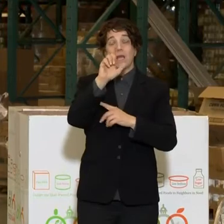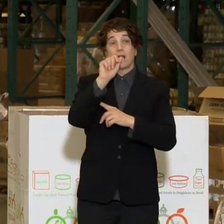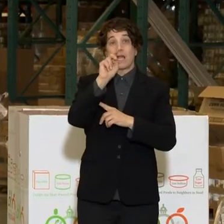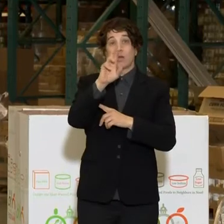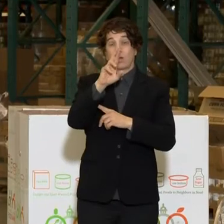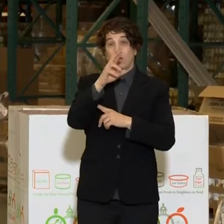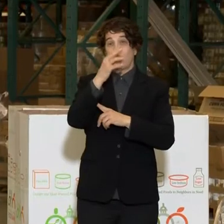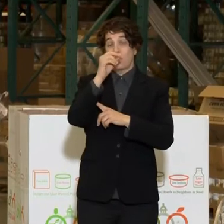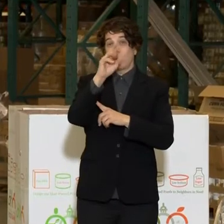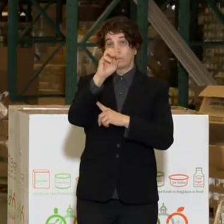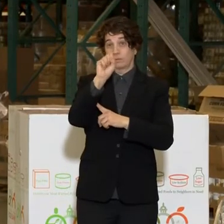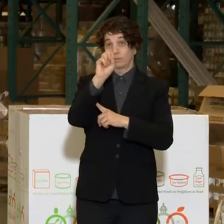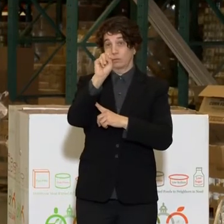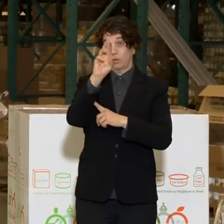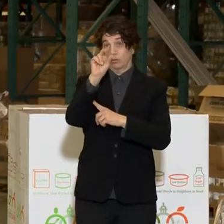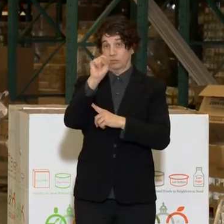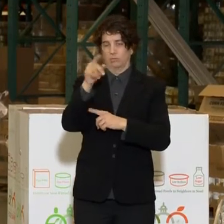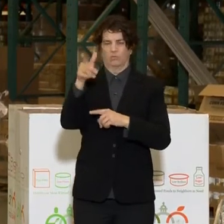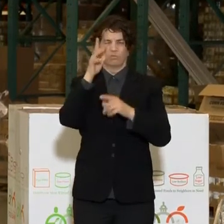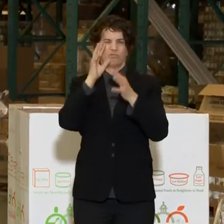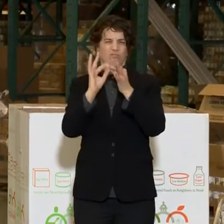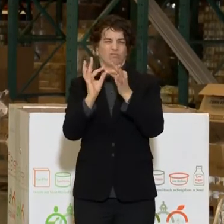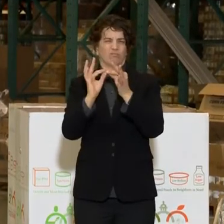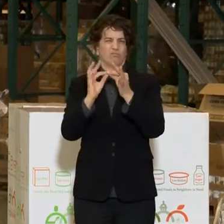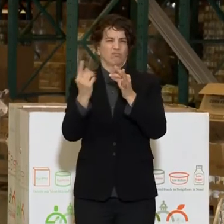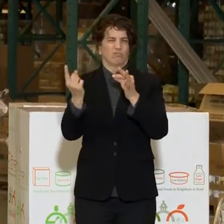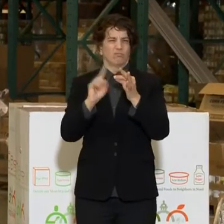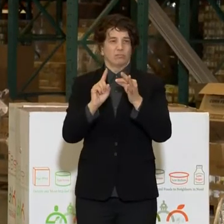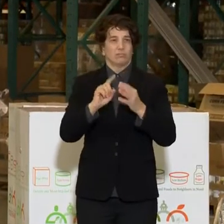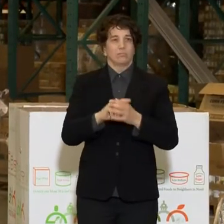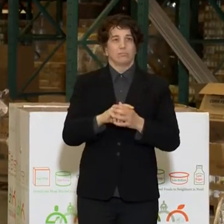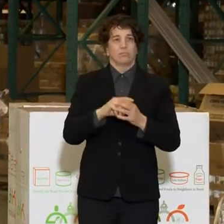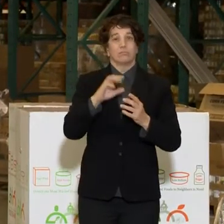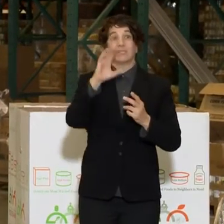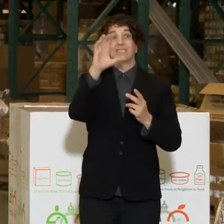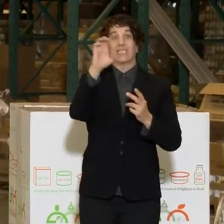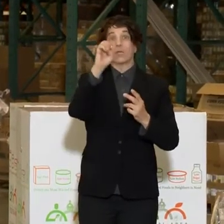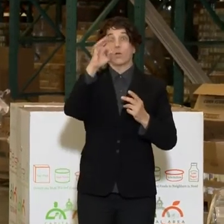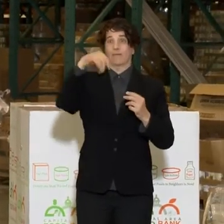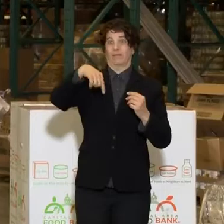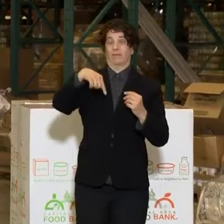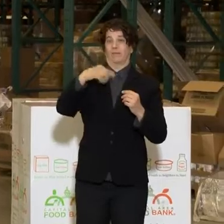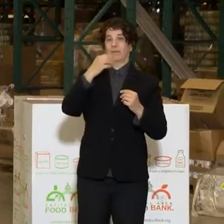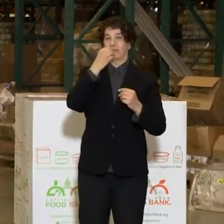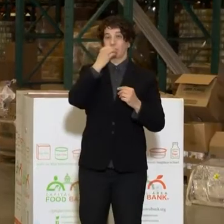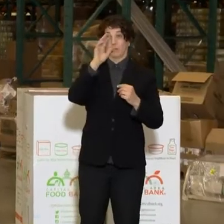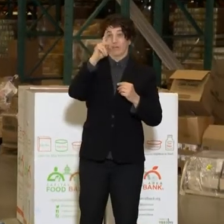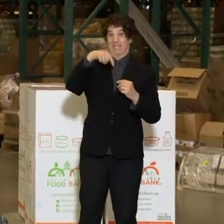RADHA MUTHIAH. Where's RADHA? Okay, Congresswoman.